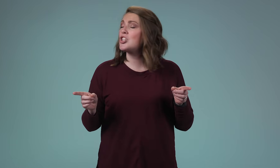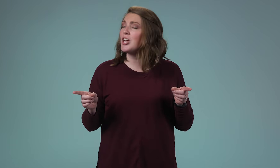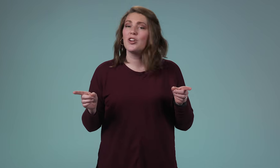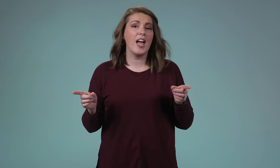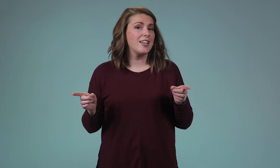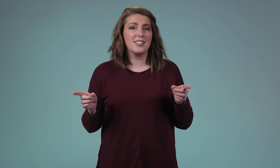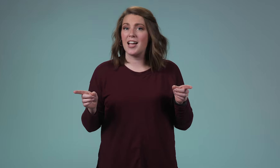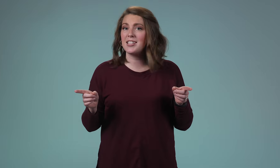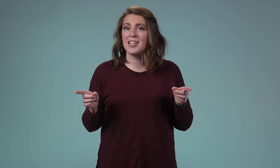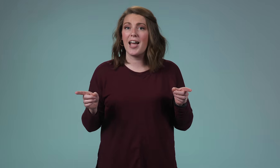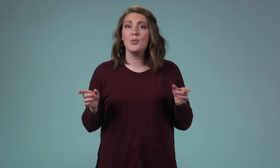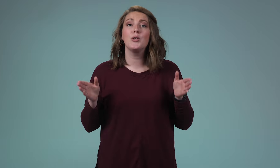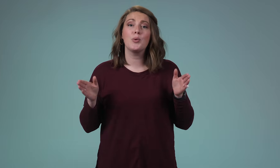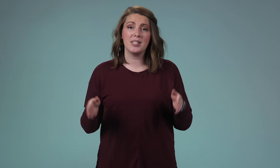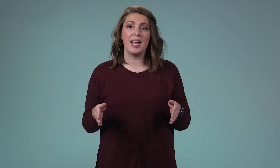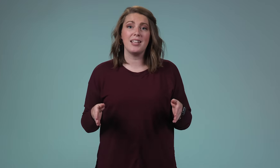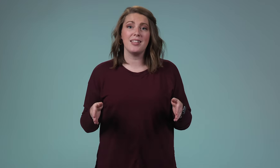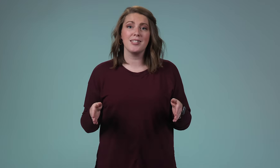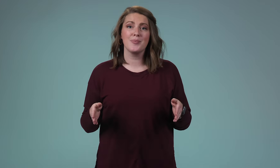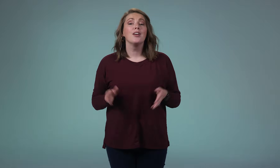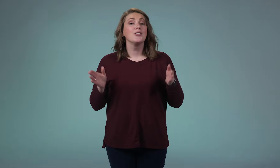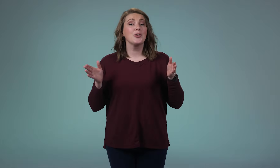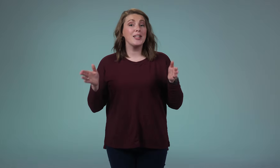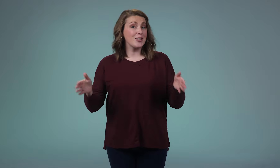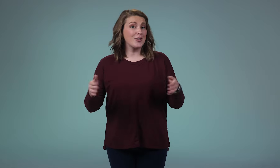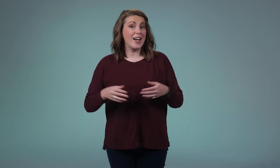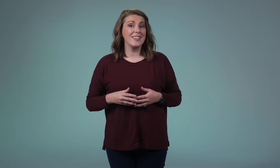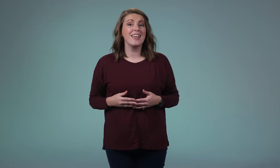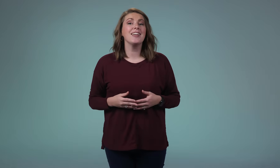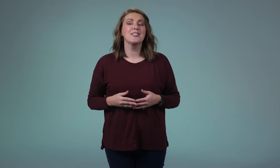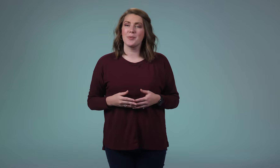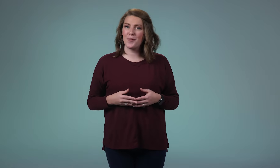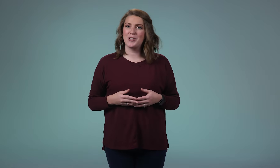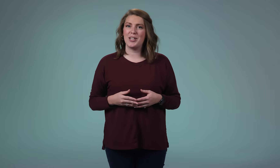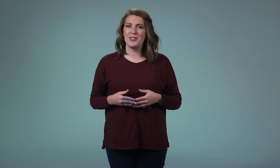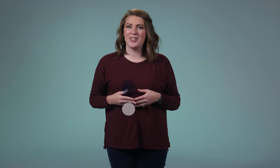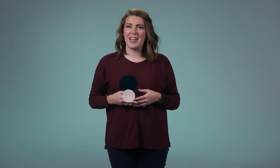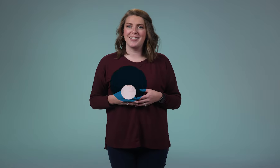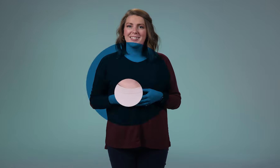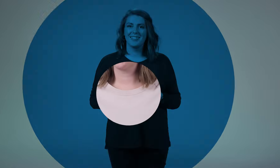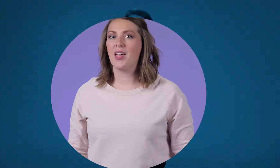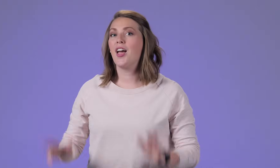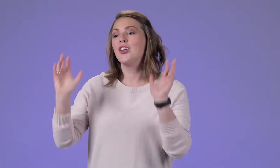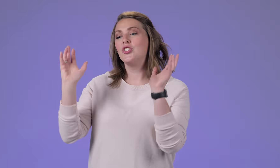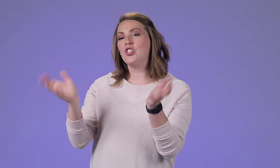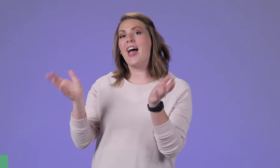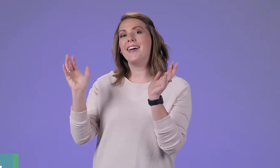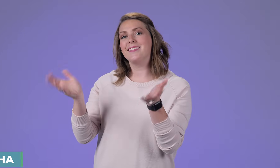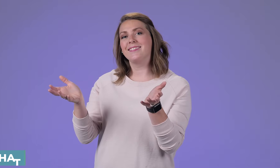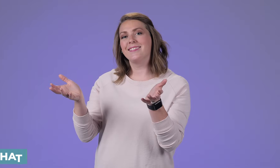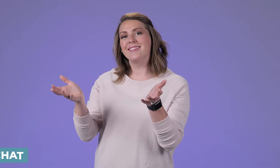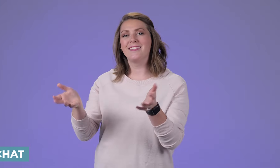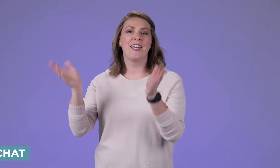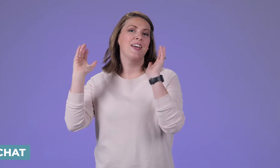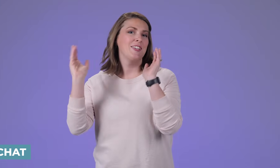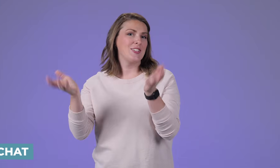shake your head side to side when you are signing these. So let's learn how to sign some conversational signs. Chat.